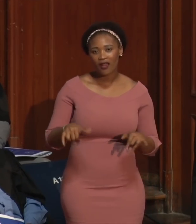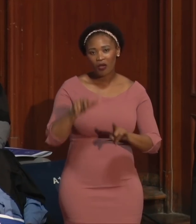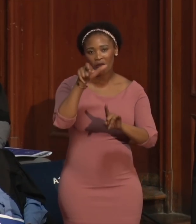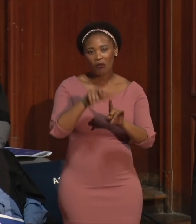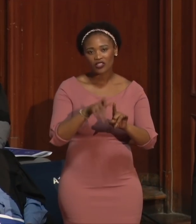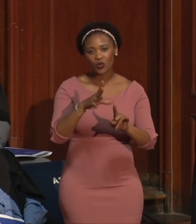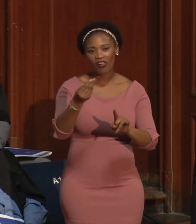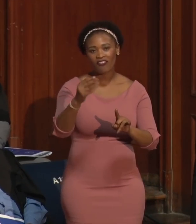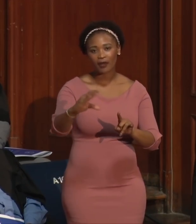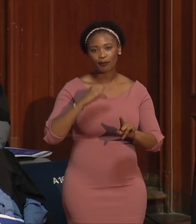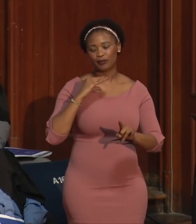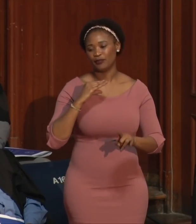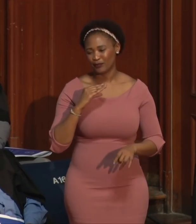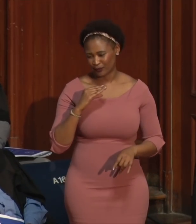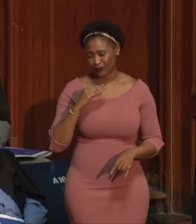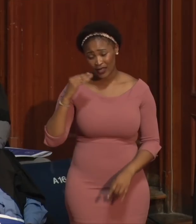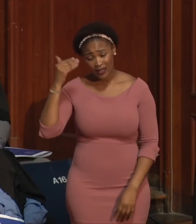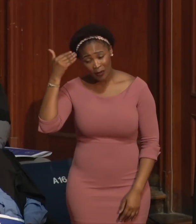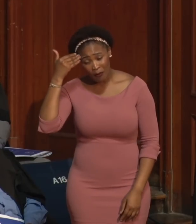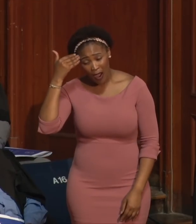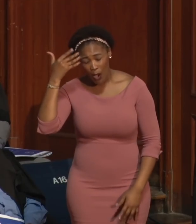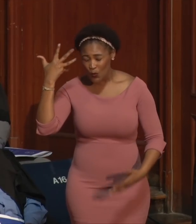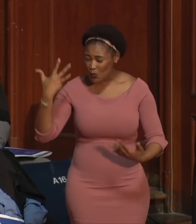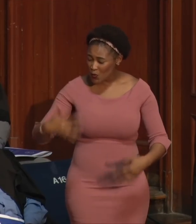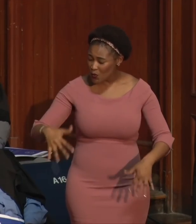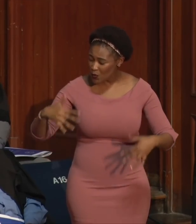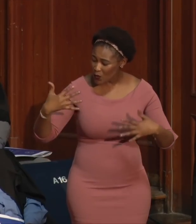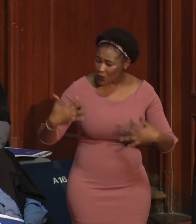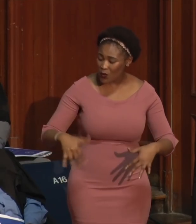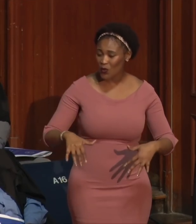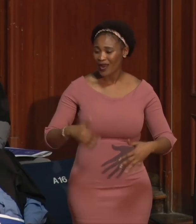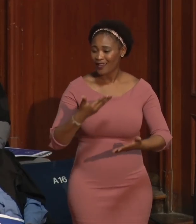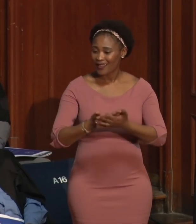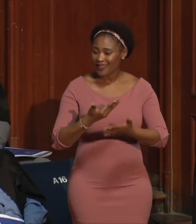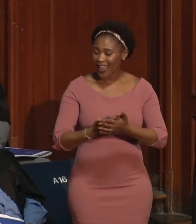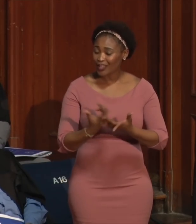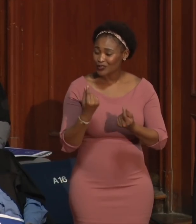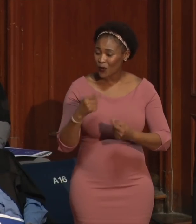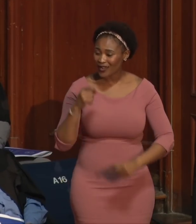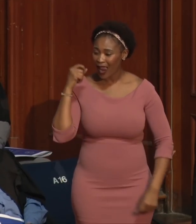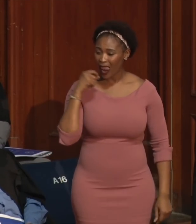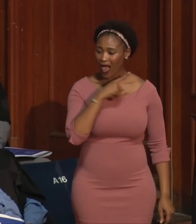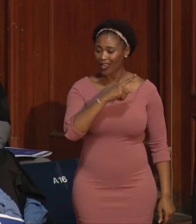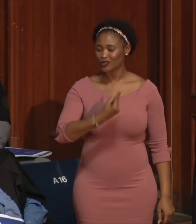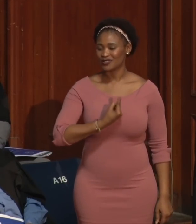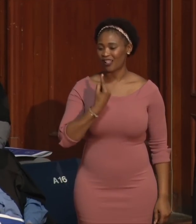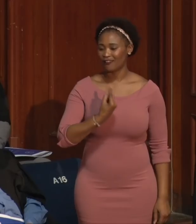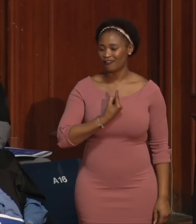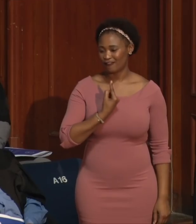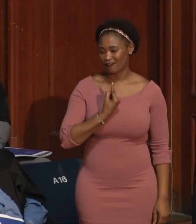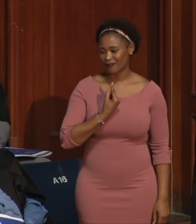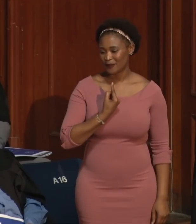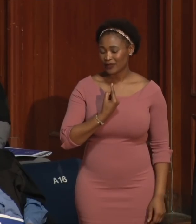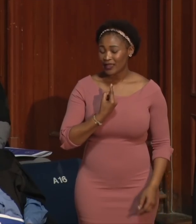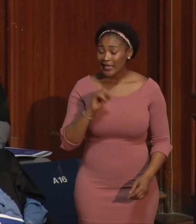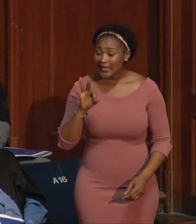them. The human mind has an uncanny ability to lie to itself. An understanding of